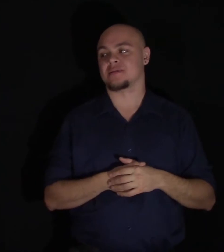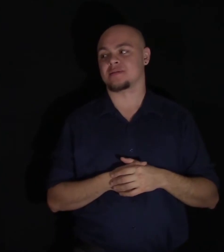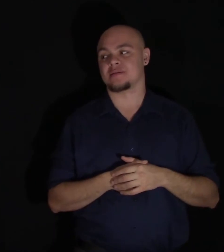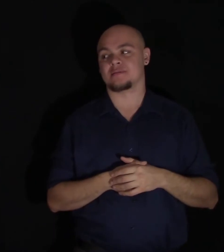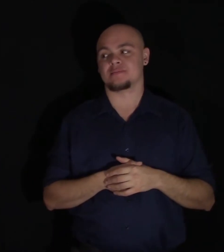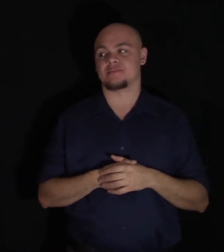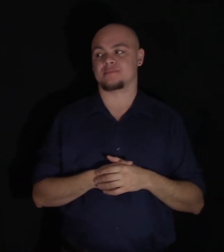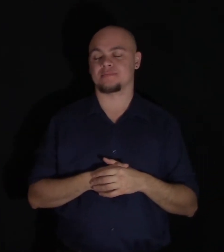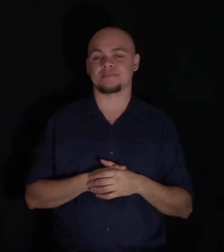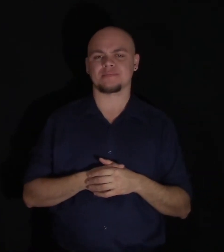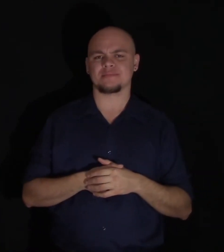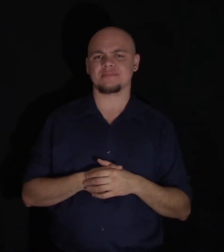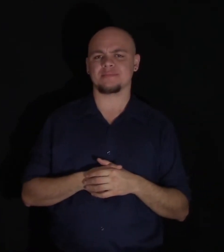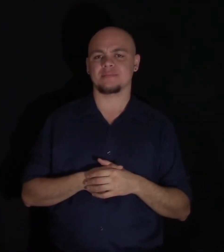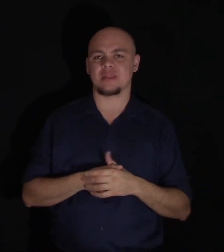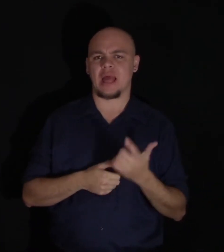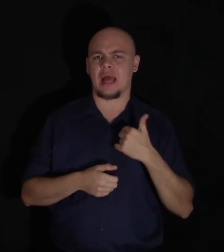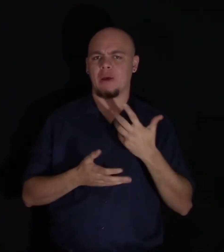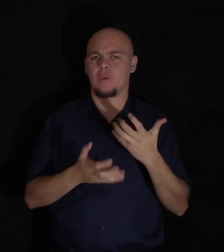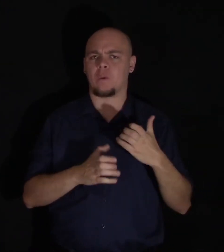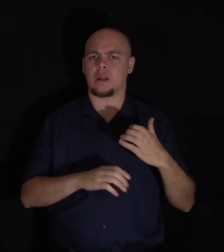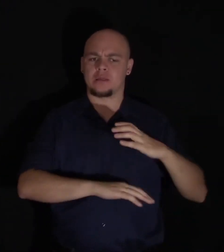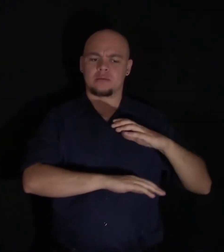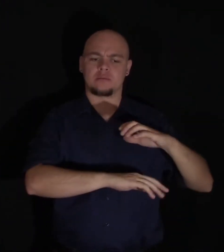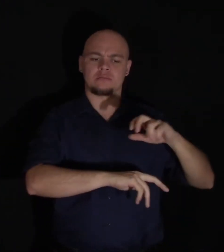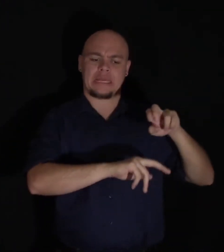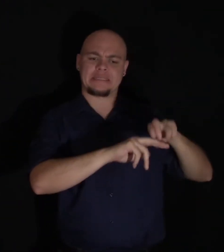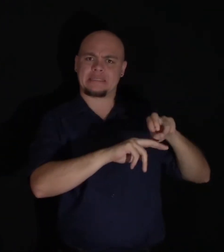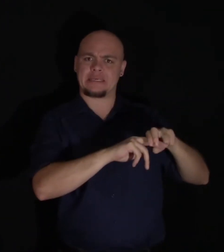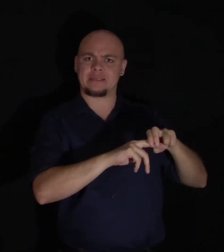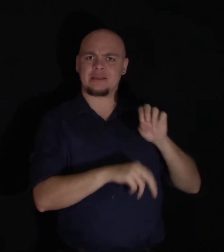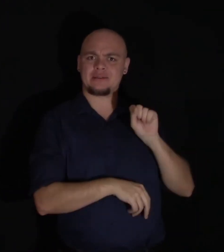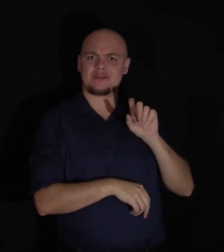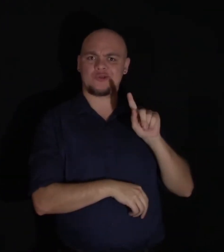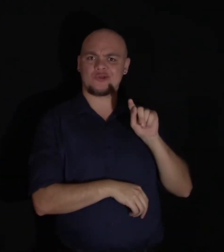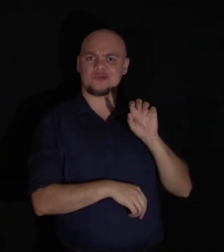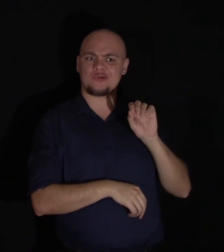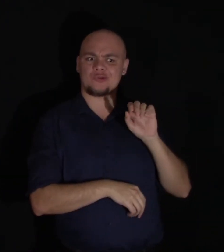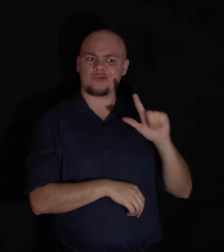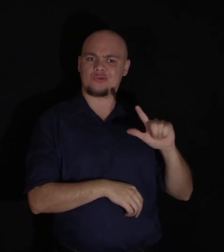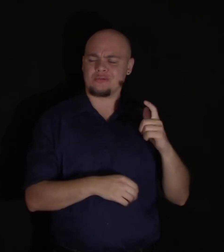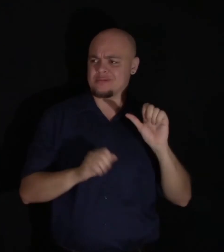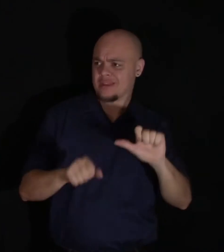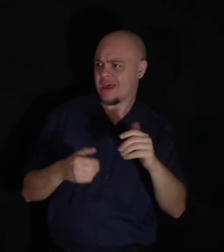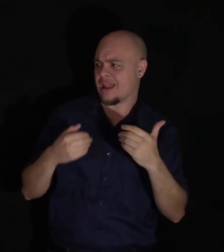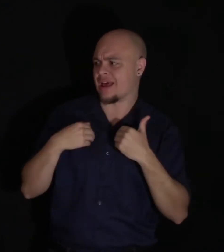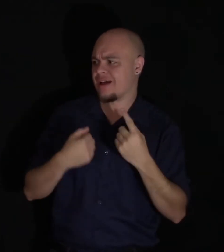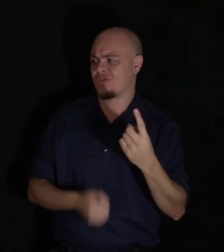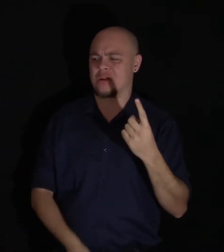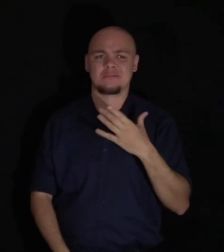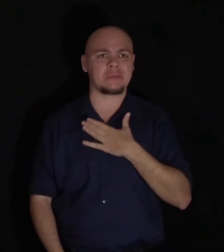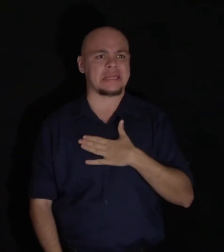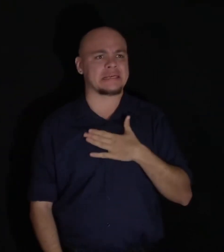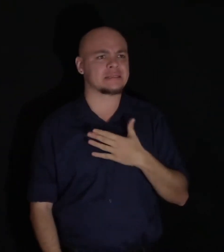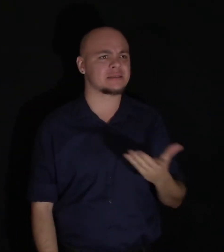wanted a stool. I asked a long time ago for a stool. Could I get a stool? Jeez.